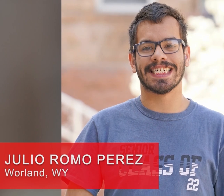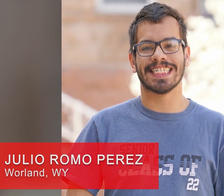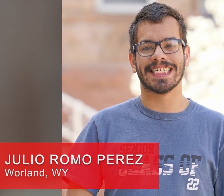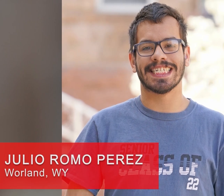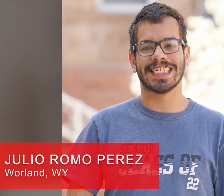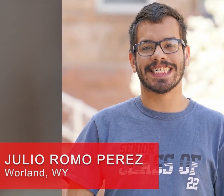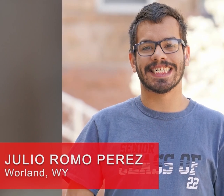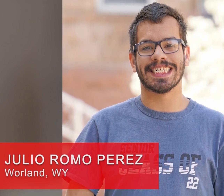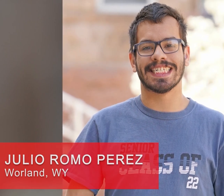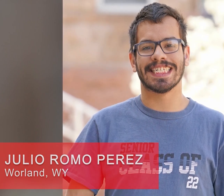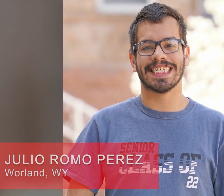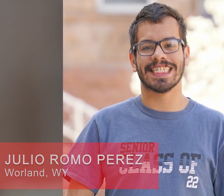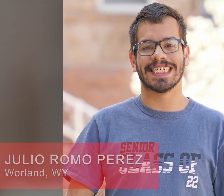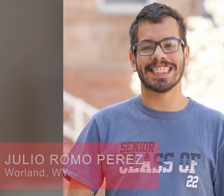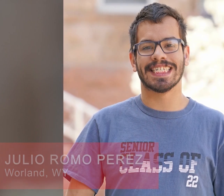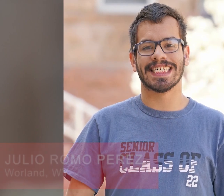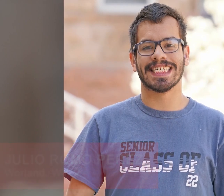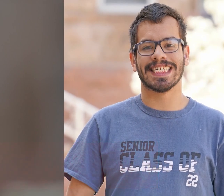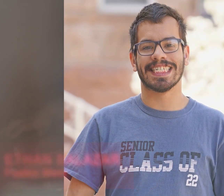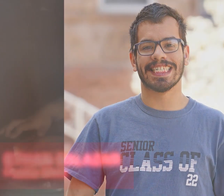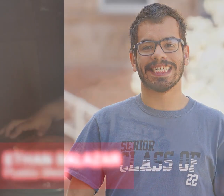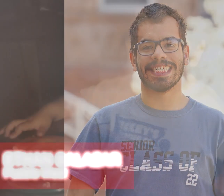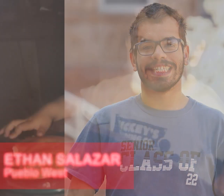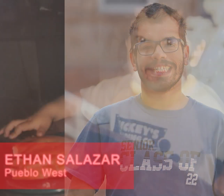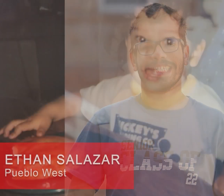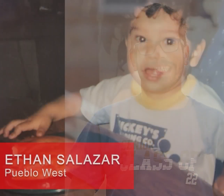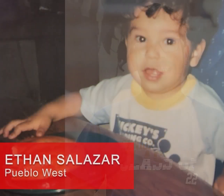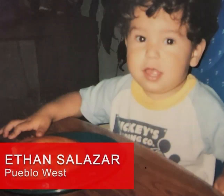camera wearing a shirt that says Senior Class 2022.